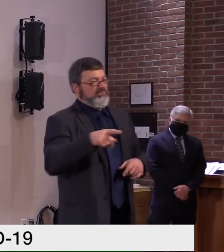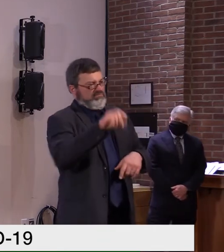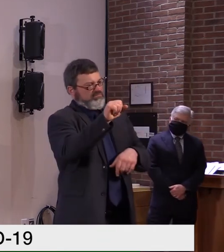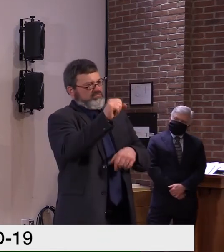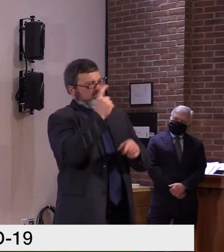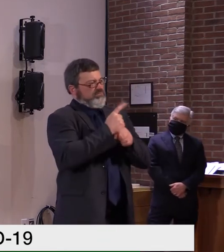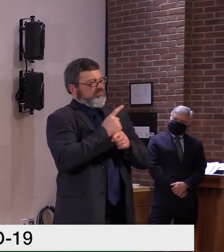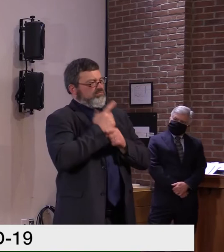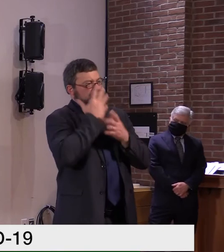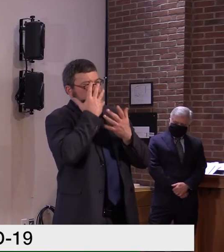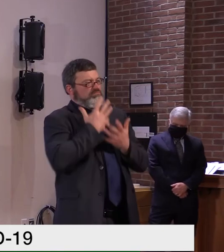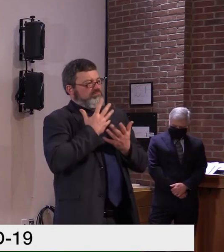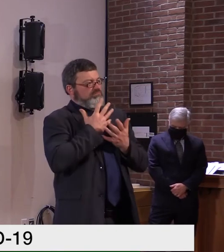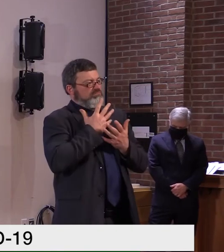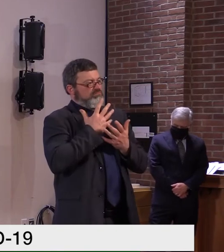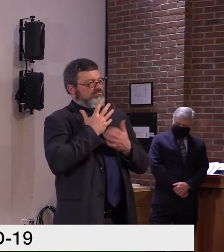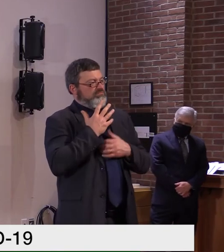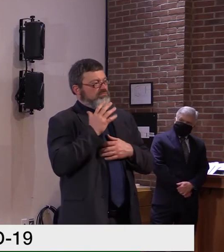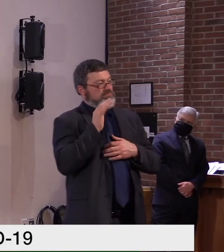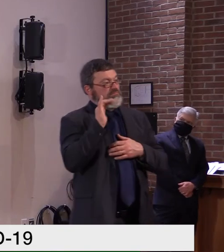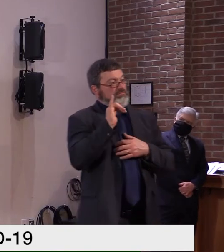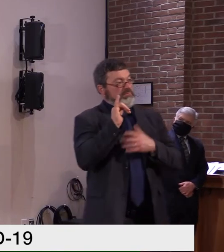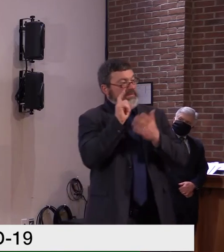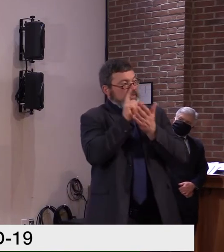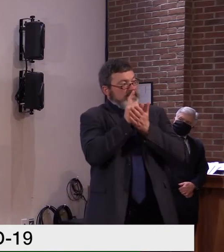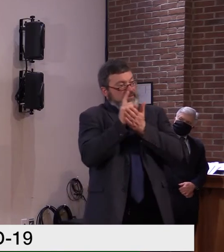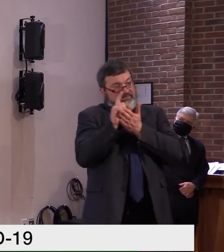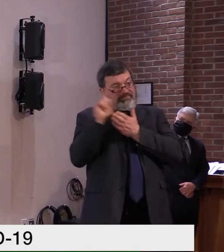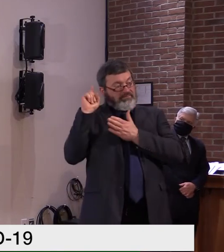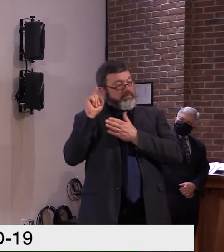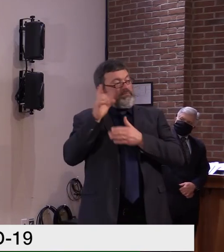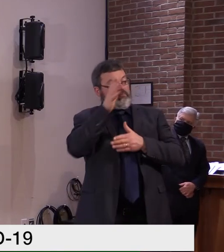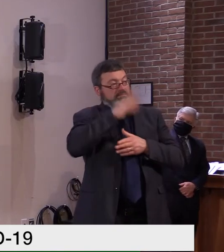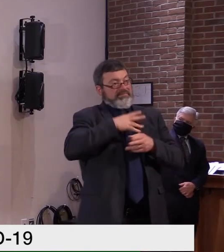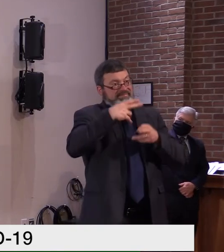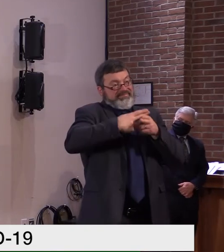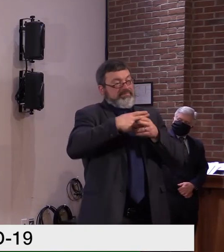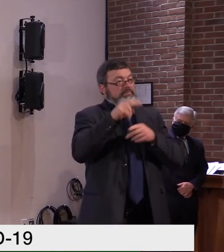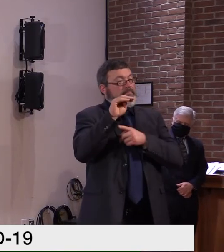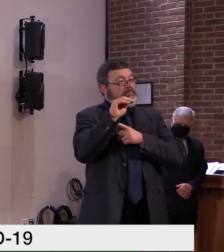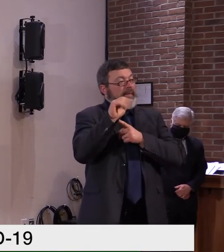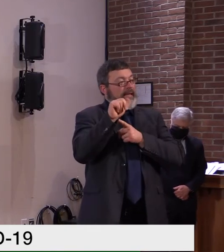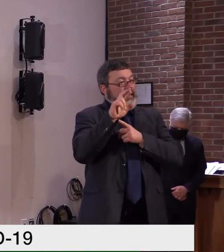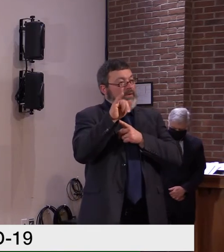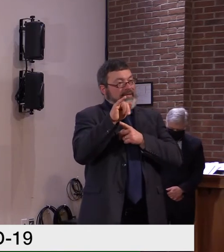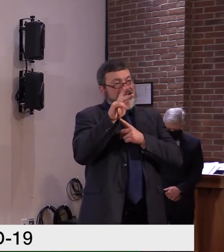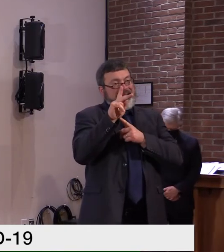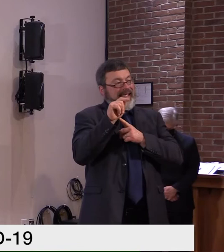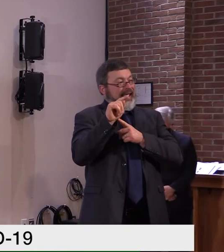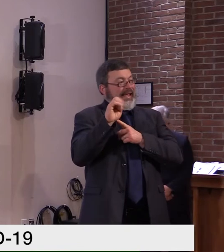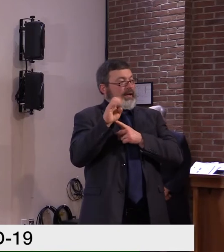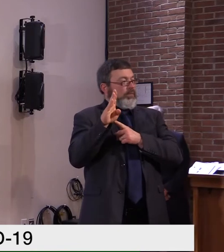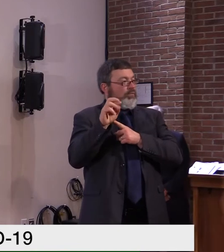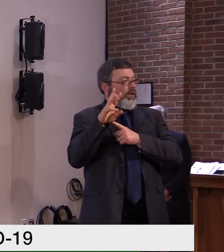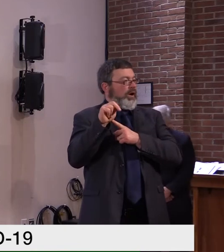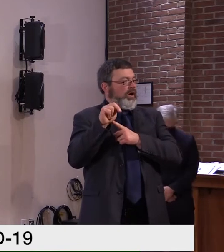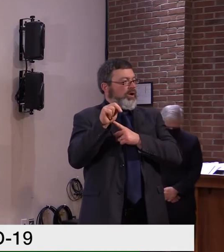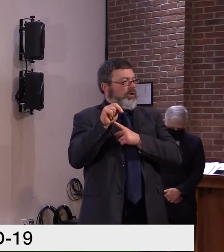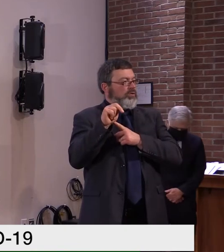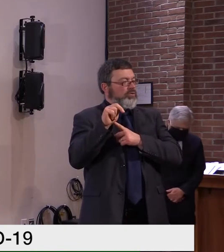to make sure that everyone understood that their mom wasn't just a number. She was a person that had a full